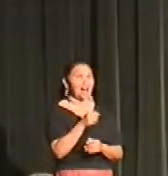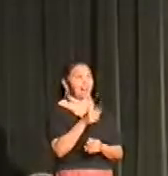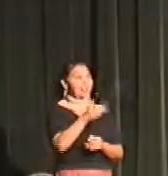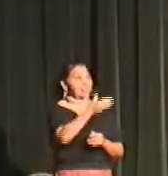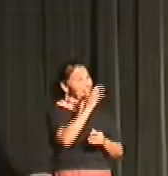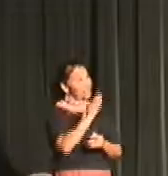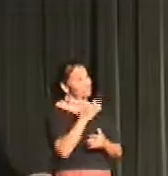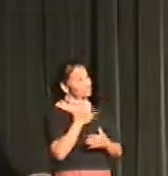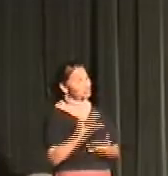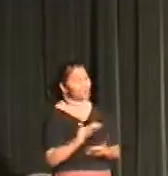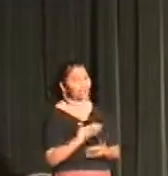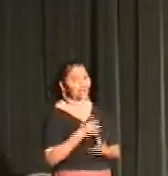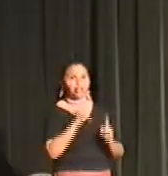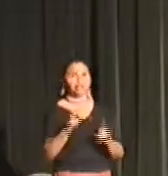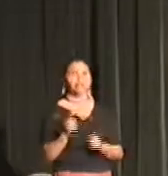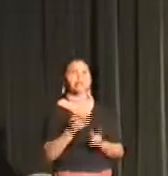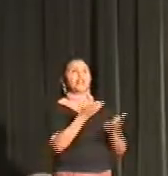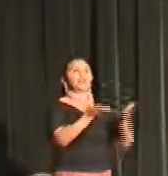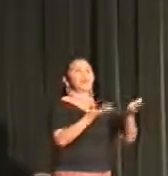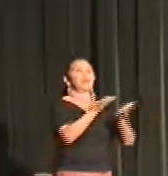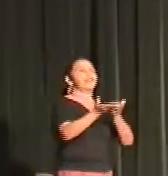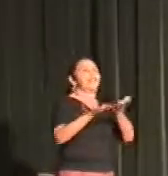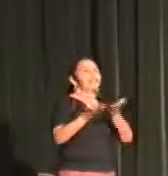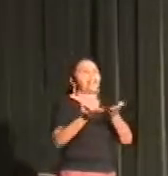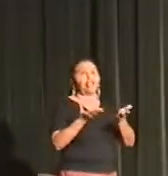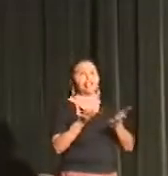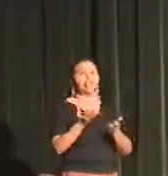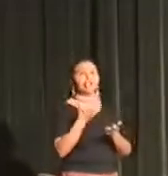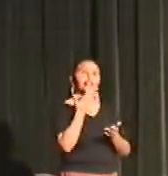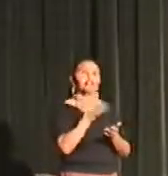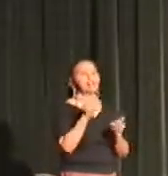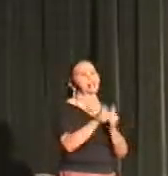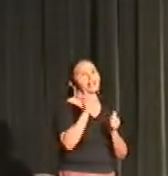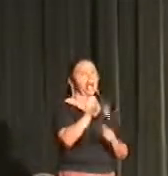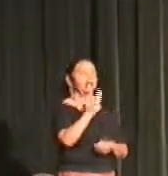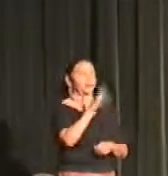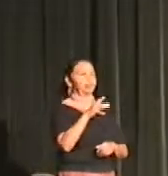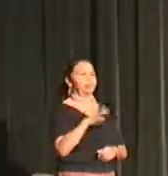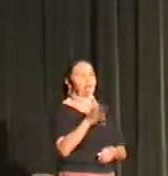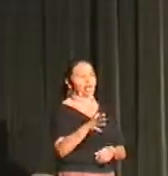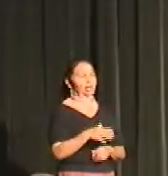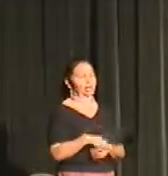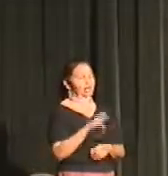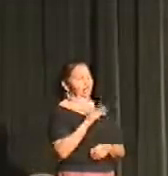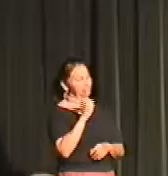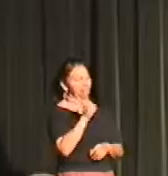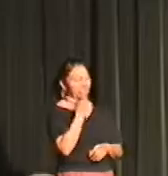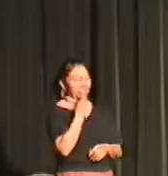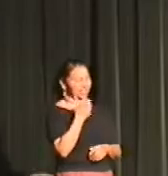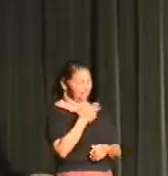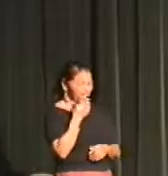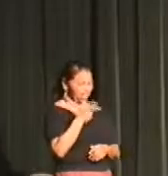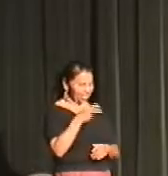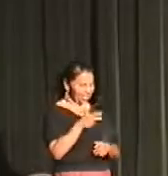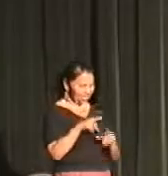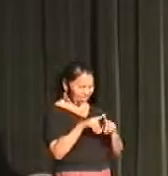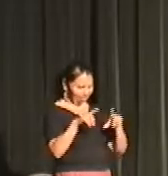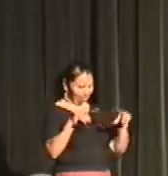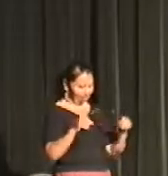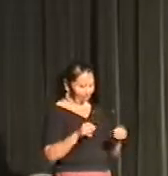will. Go be a waitress. You're good at that. You'll be fine. And Mike said, well, let me see the telegram. And he looked at it for a minute, and he goes, no, I think